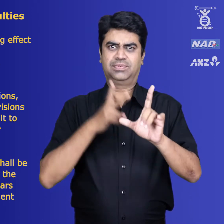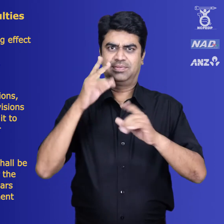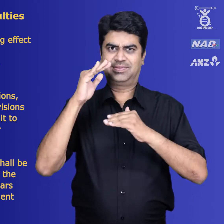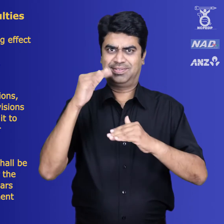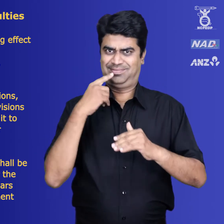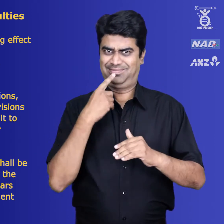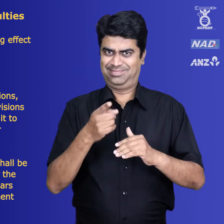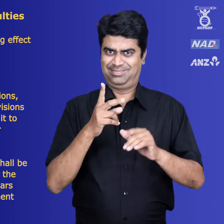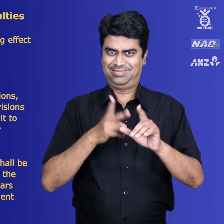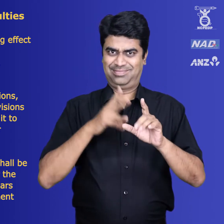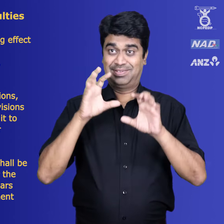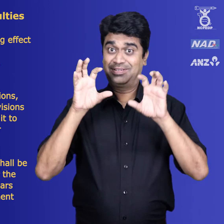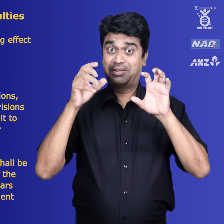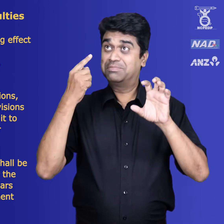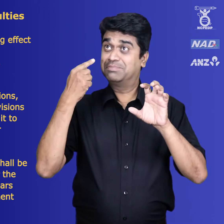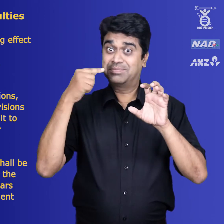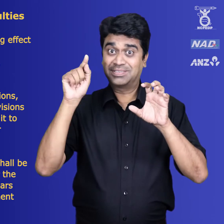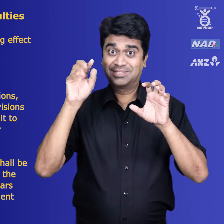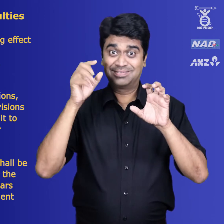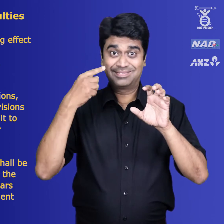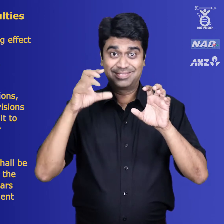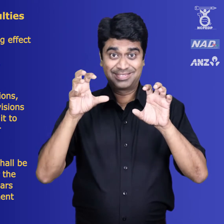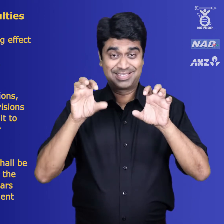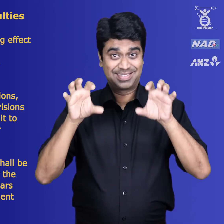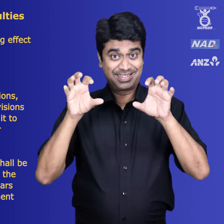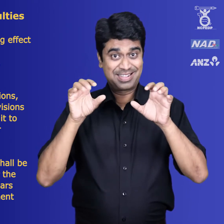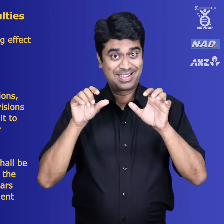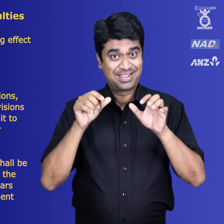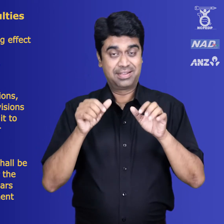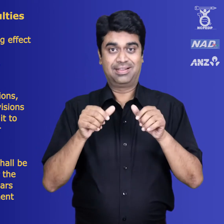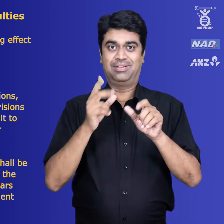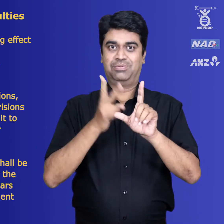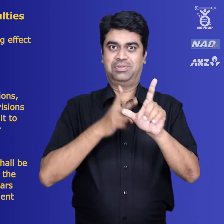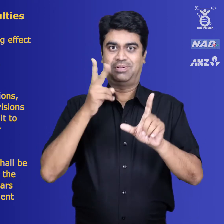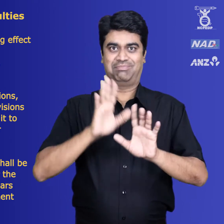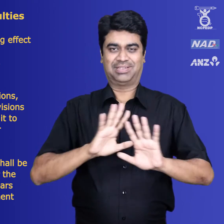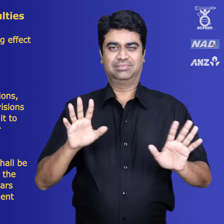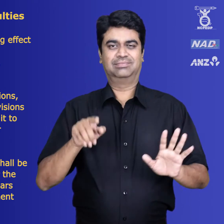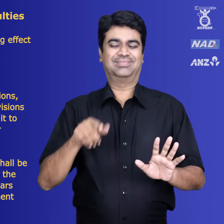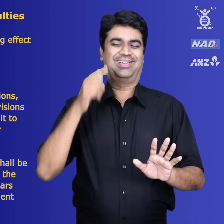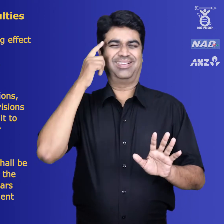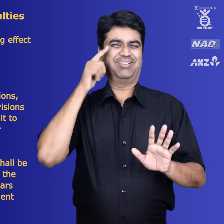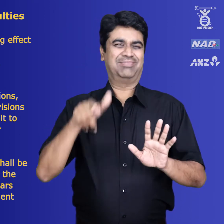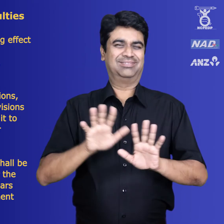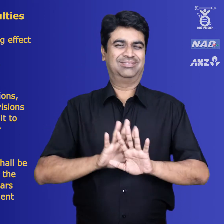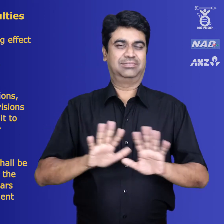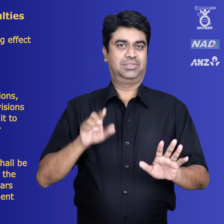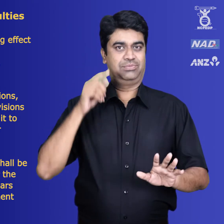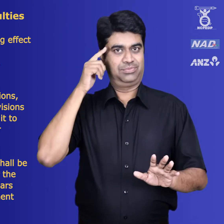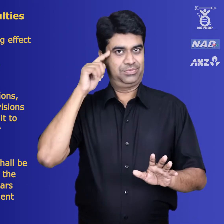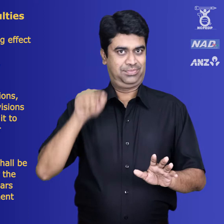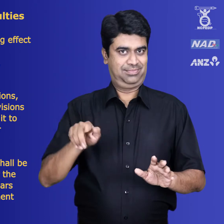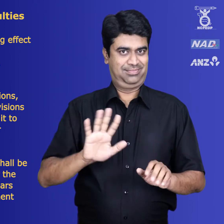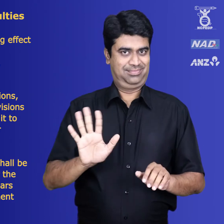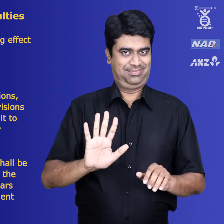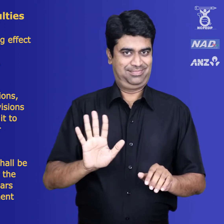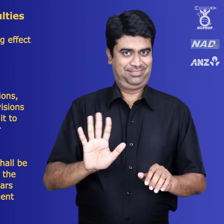provided that no such order shall be made under this section after the expiry of the period of 2 years from the date